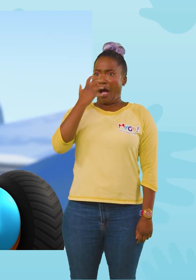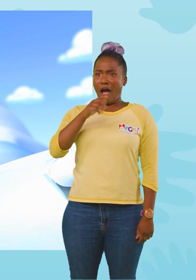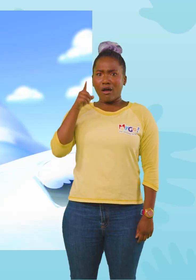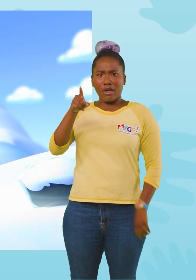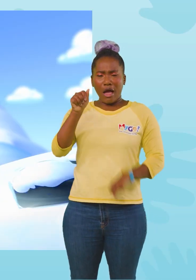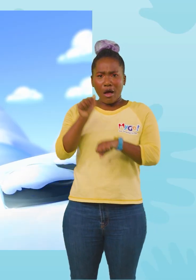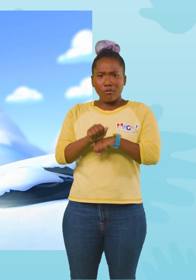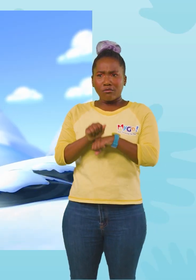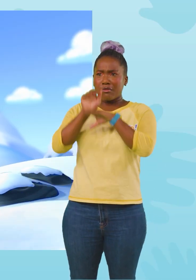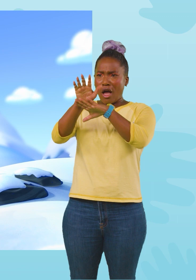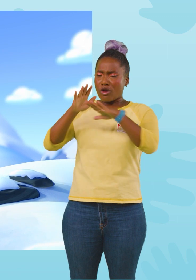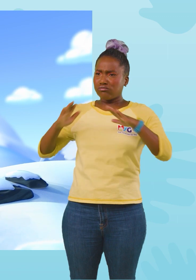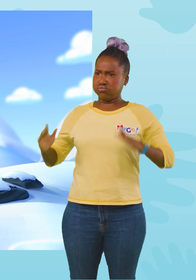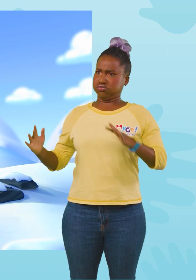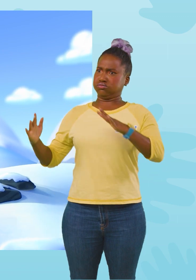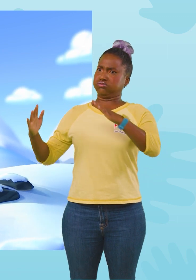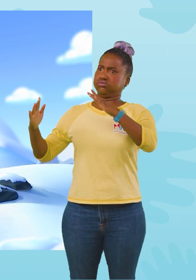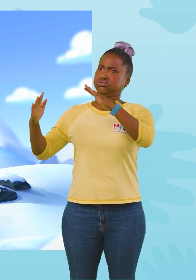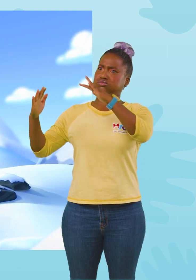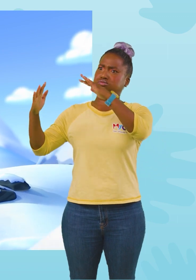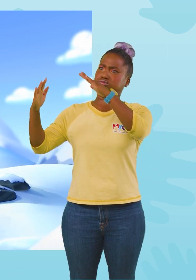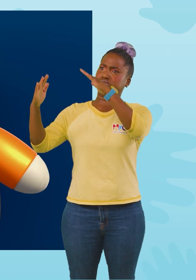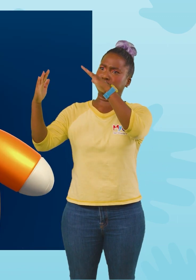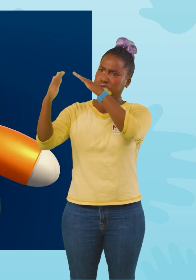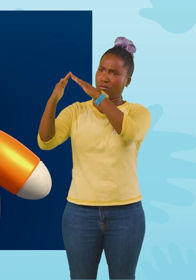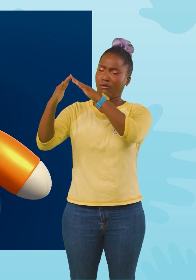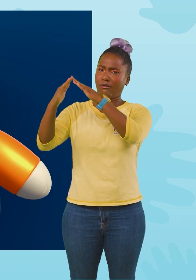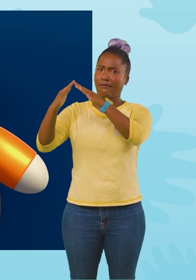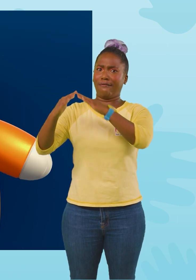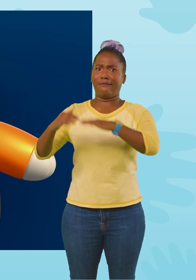Wow, that's a pretty tall mountain.